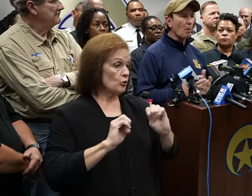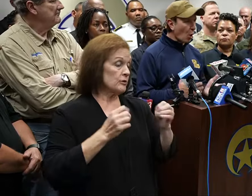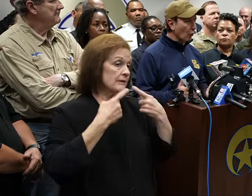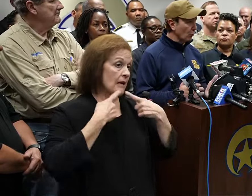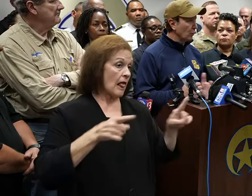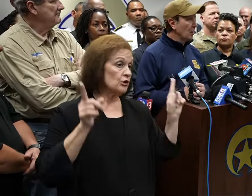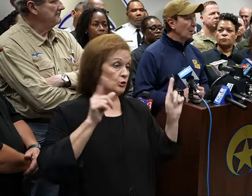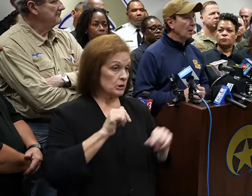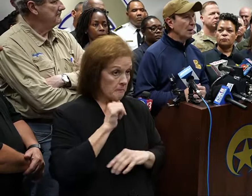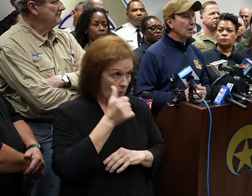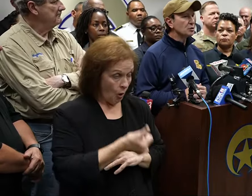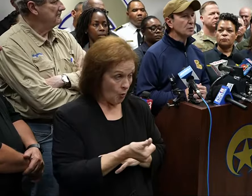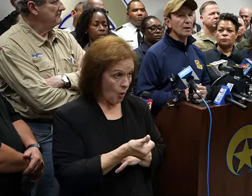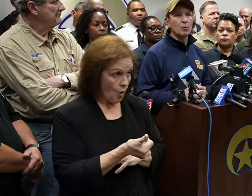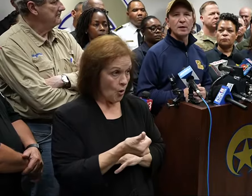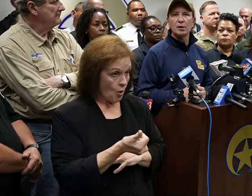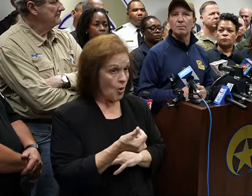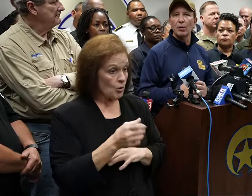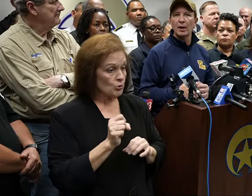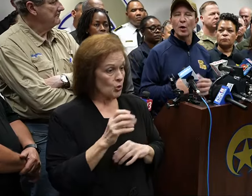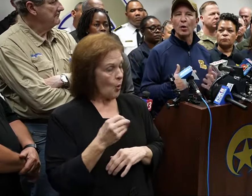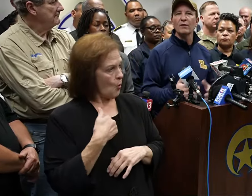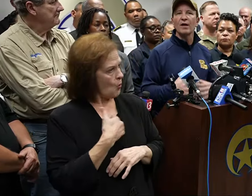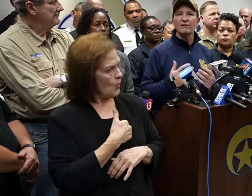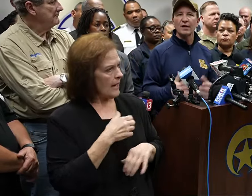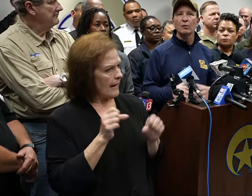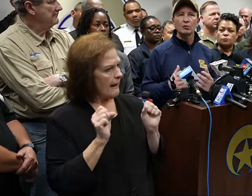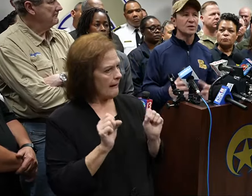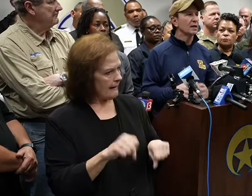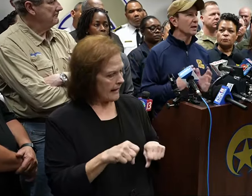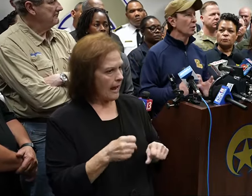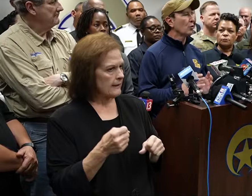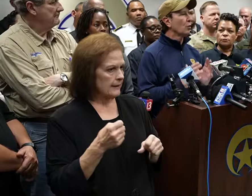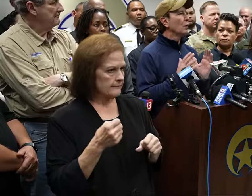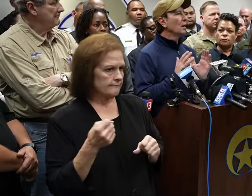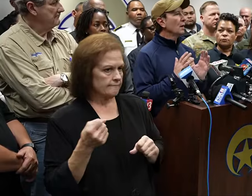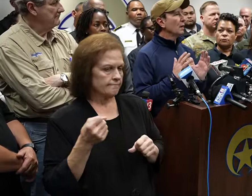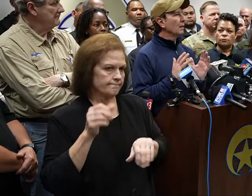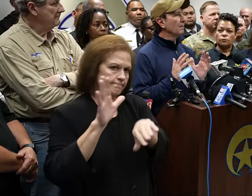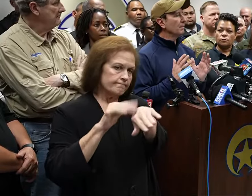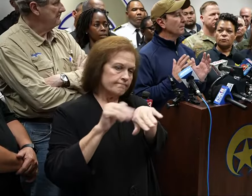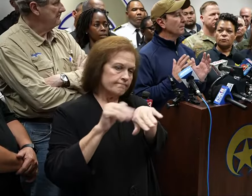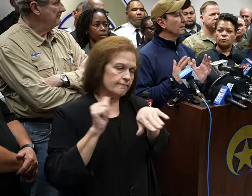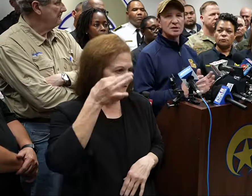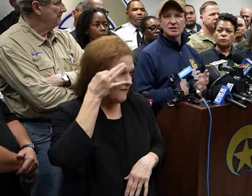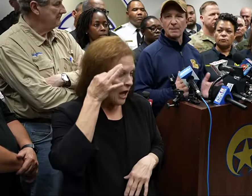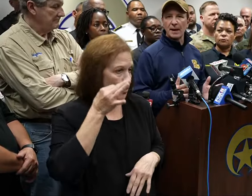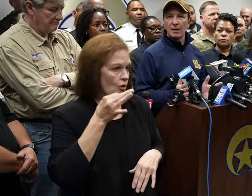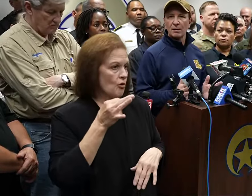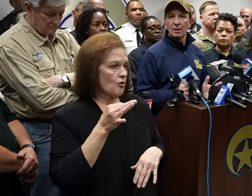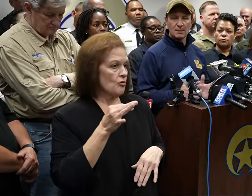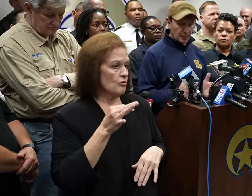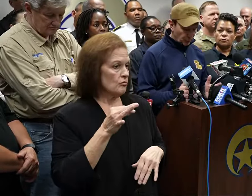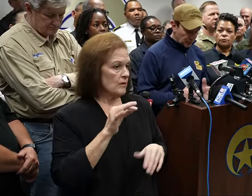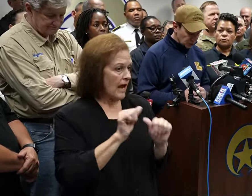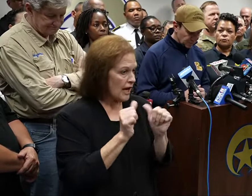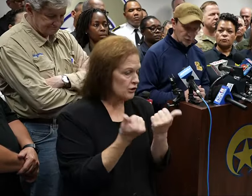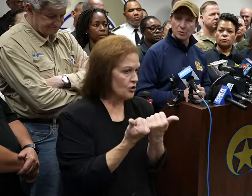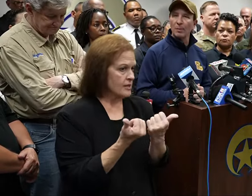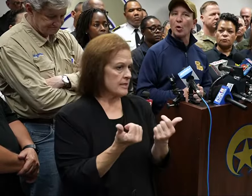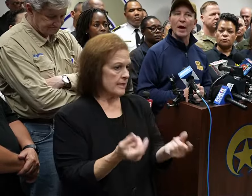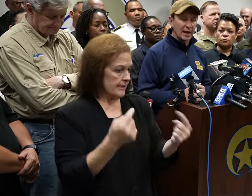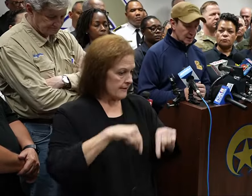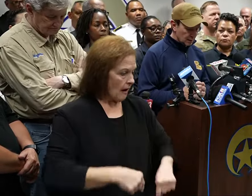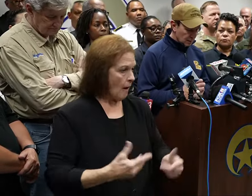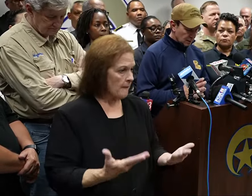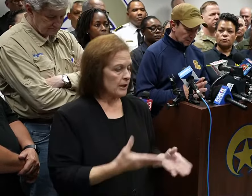declaration tomorrow so that we could bring all of our federal, state, and local agencies to bear in preparation for the